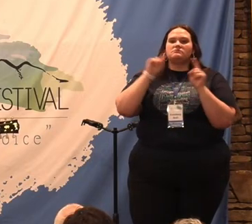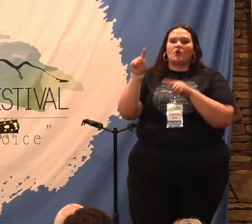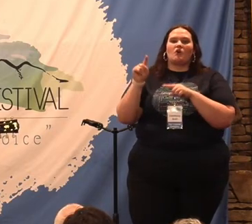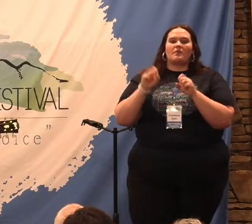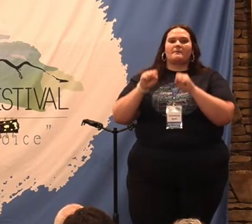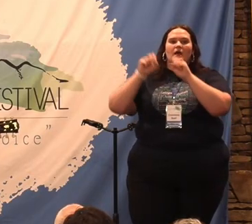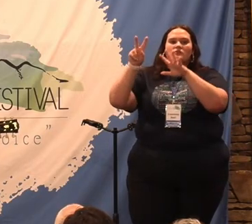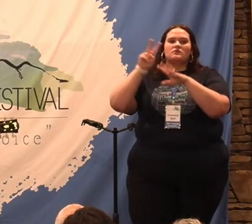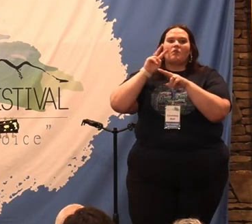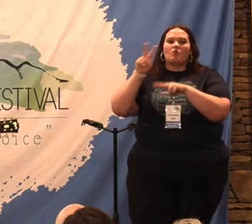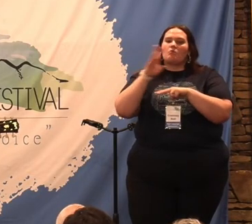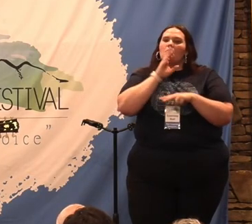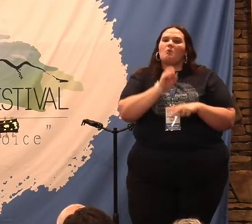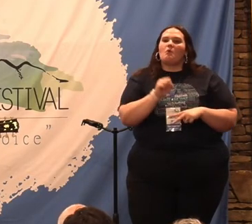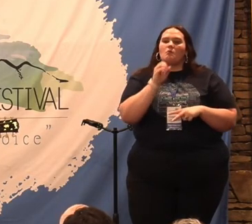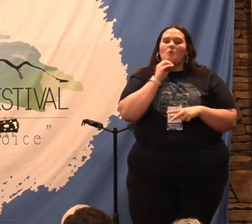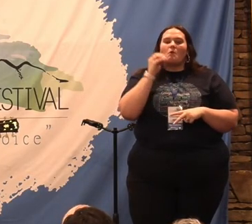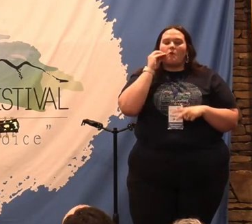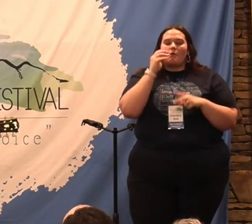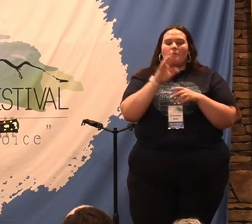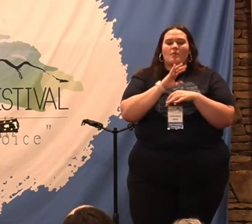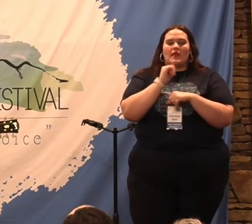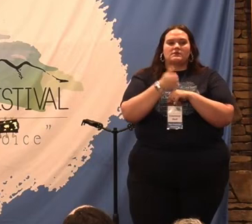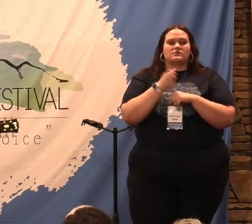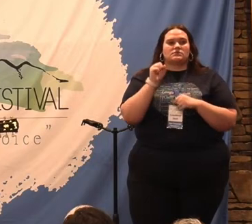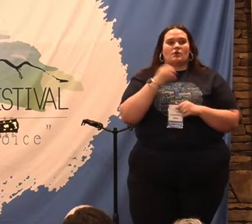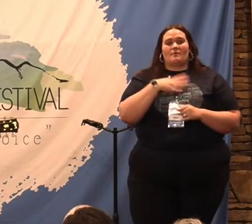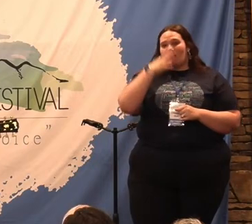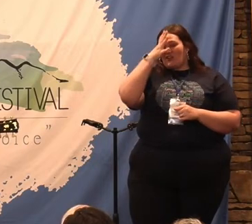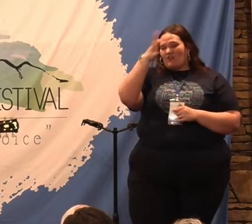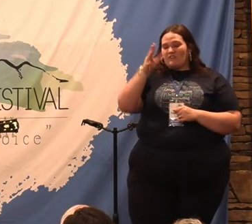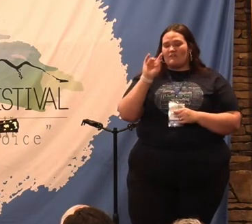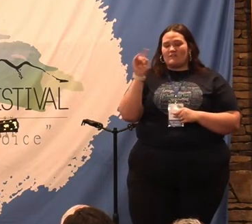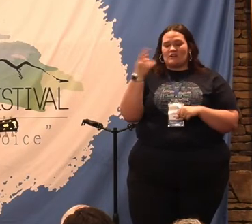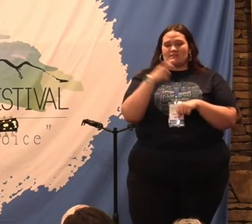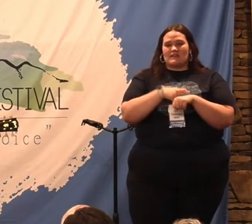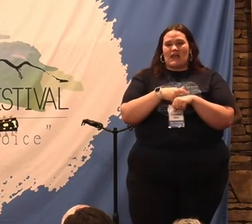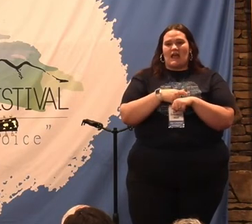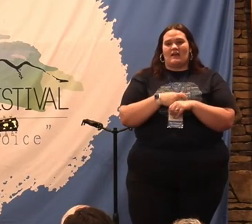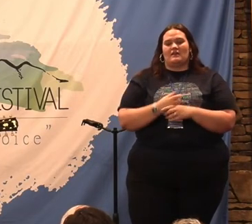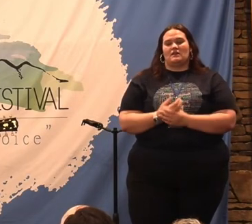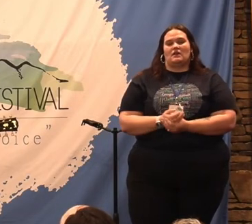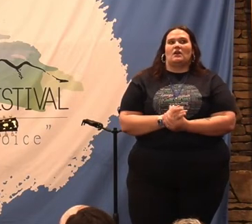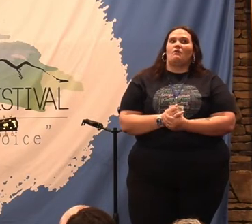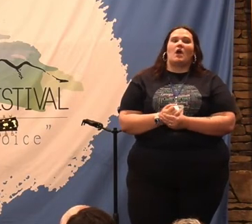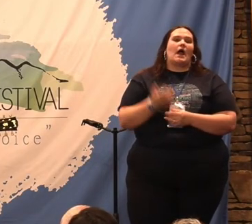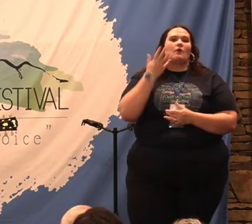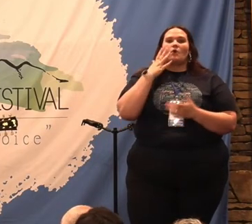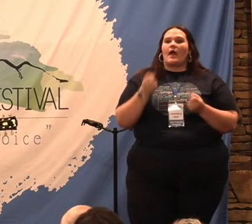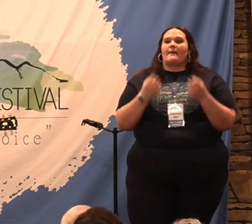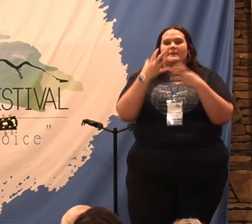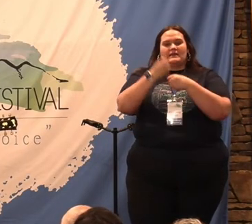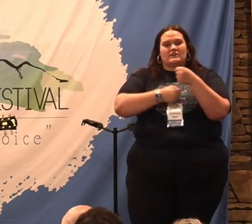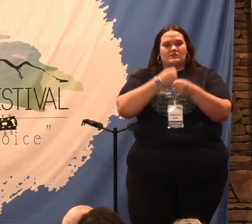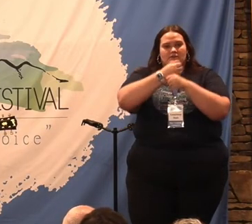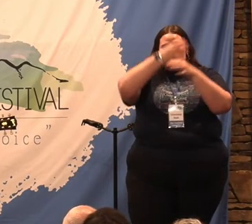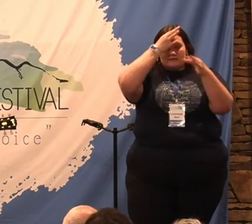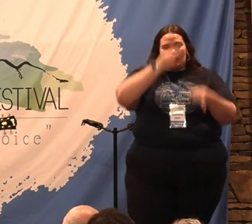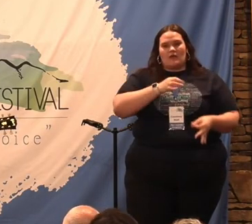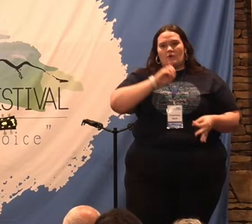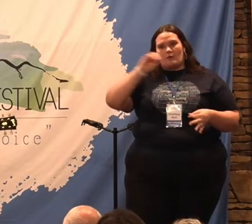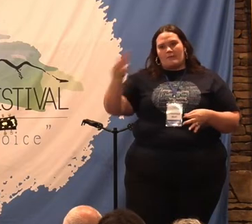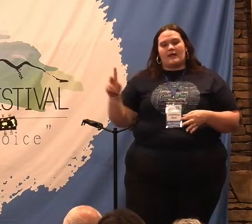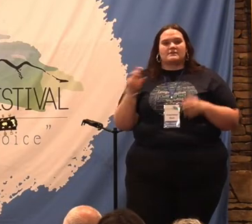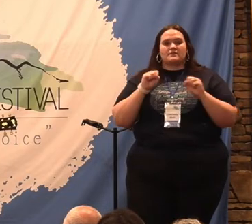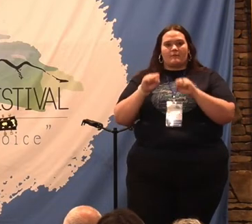place. So my grandfather, for the first time in low, I don't know how many years, decided he'd go back to the